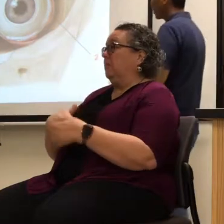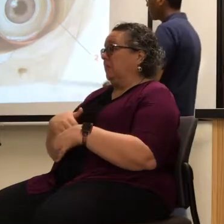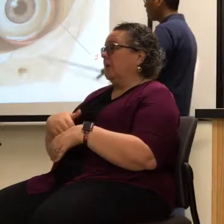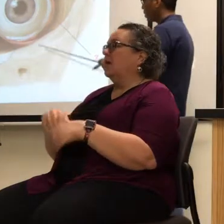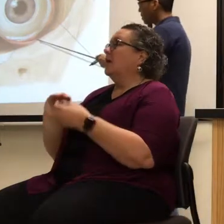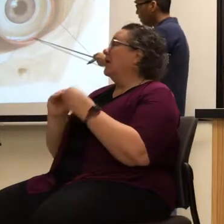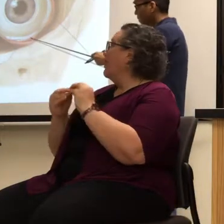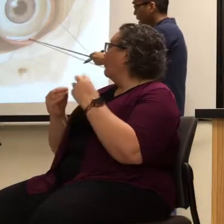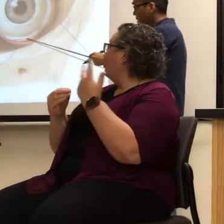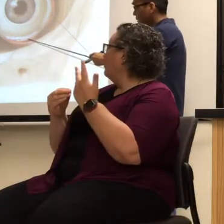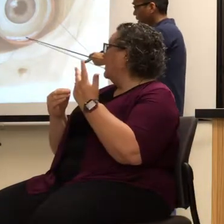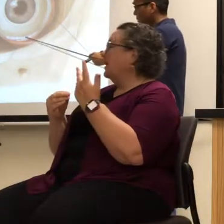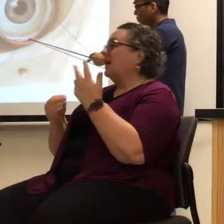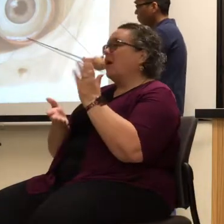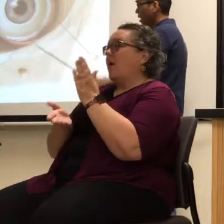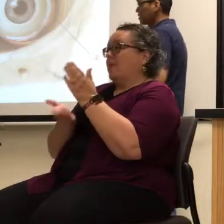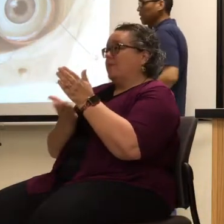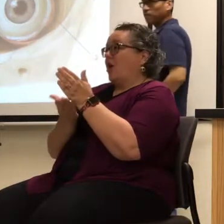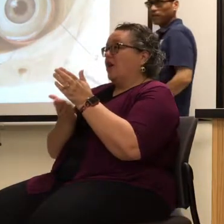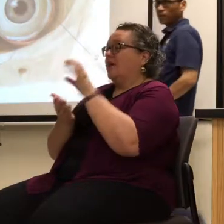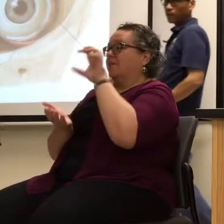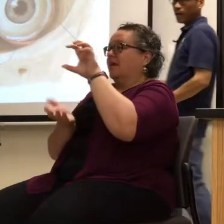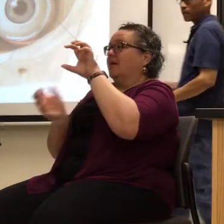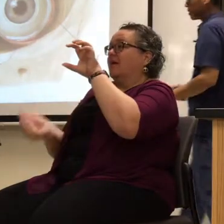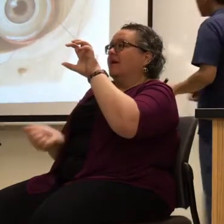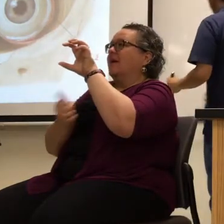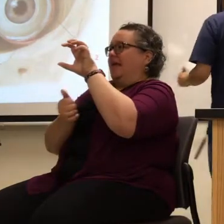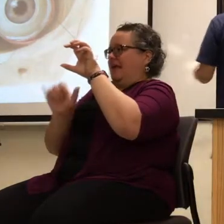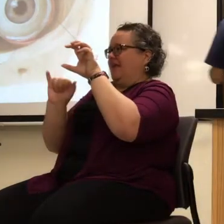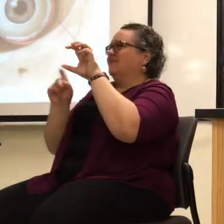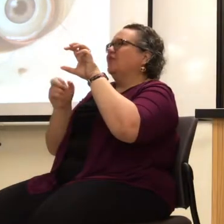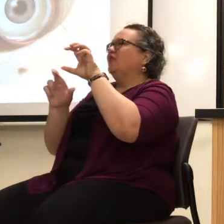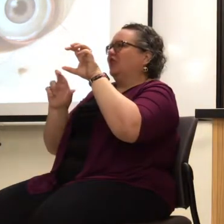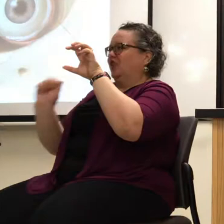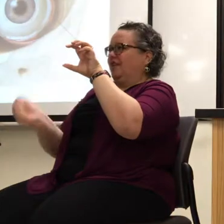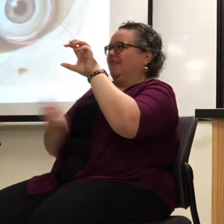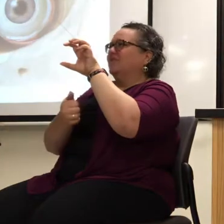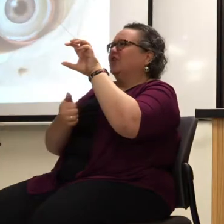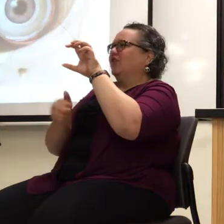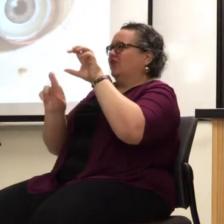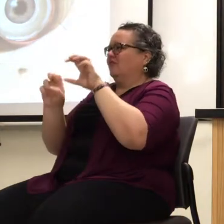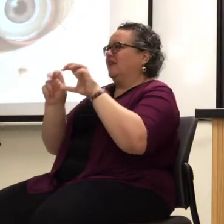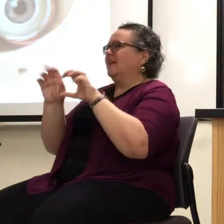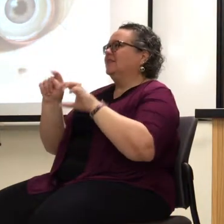Number three. It's on the bottom there. That's inferior rectus.